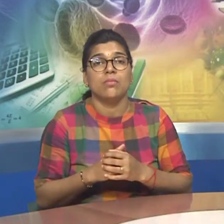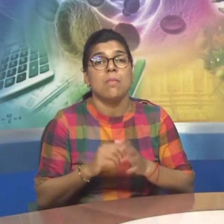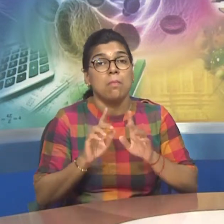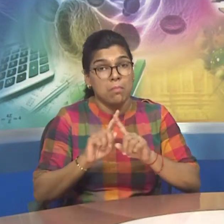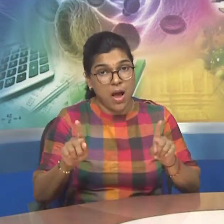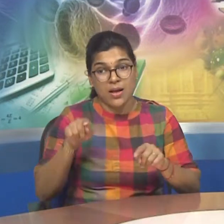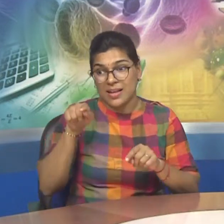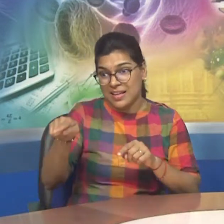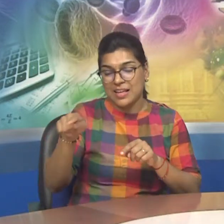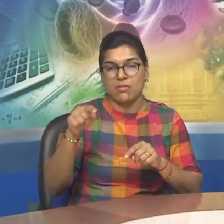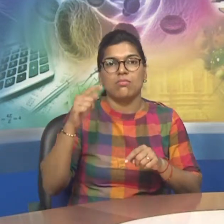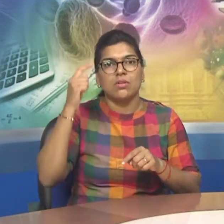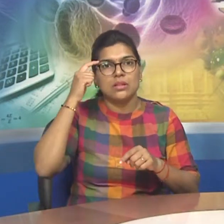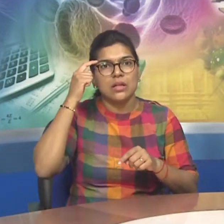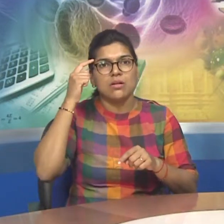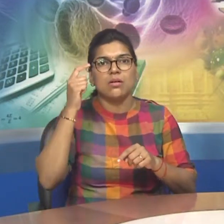Which experience did you forget earlier?